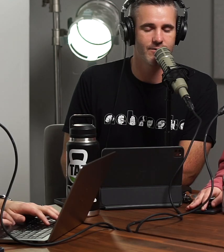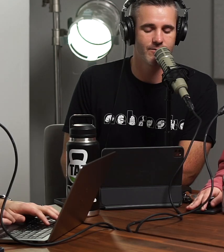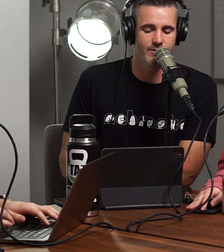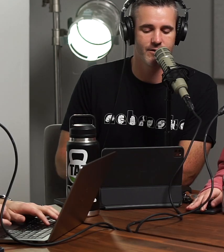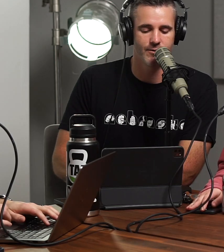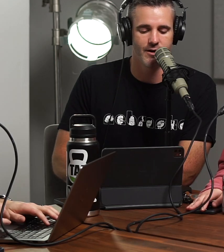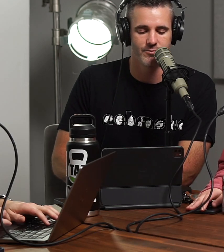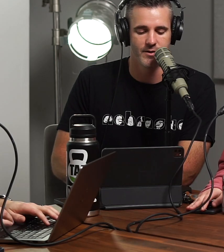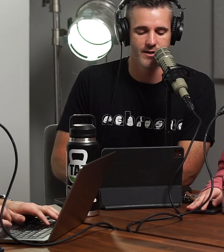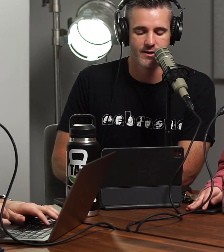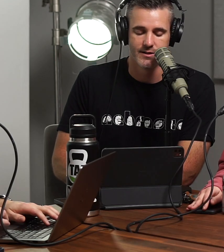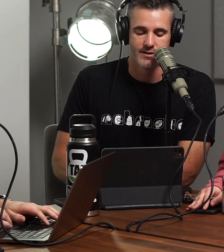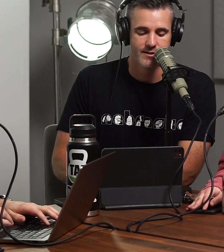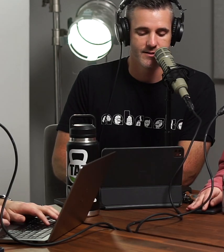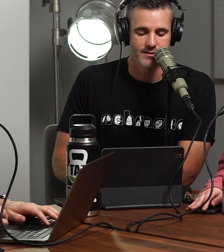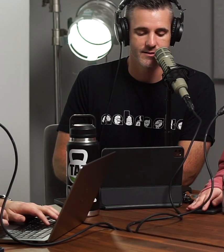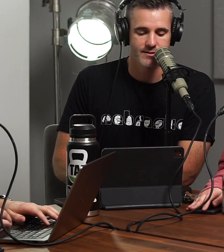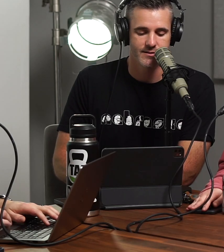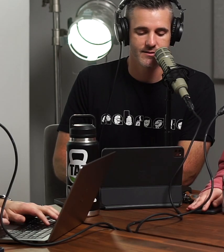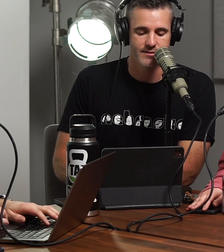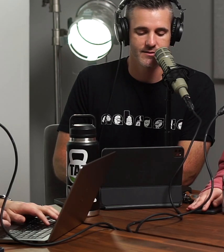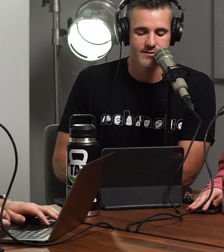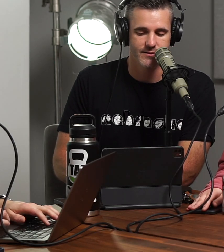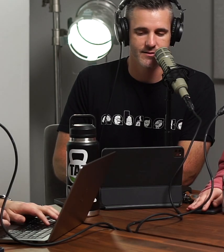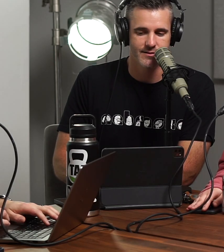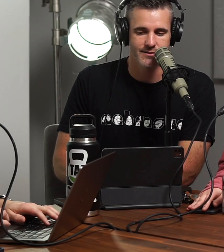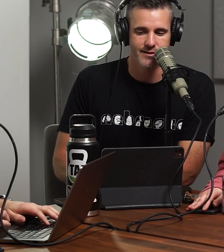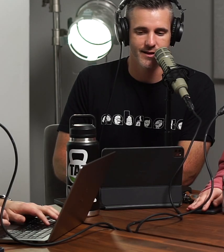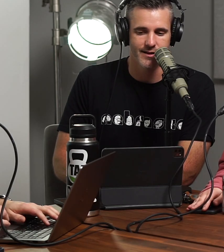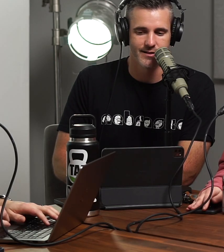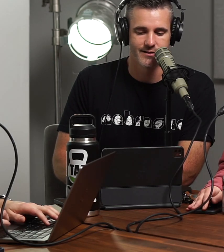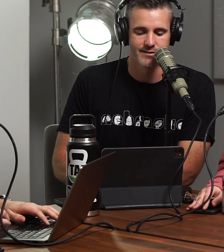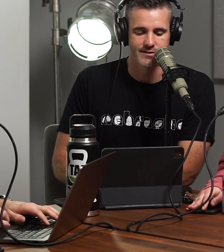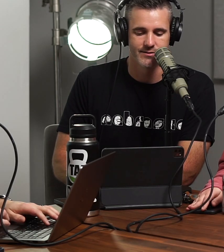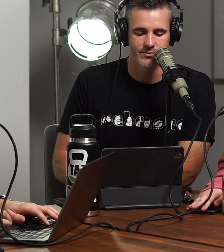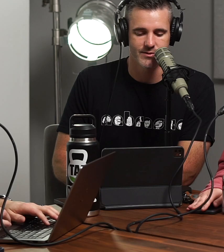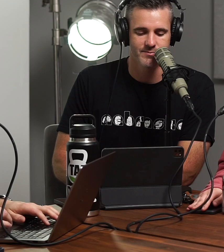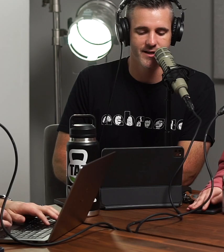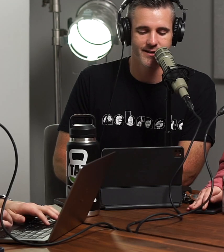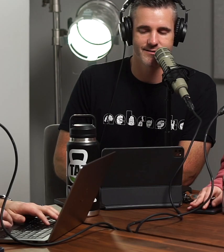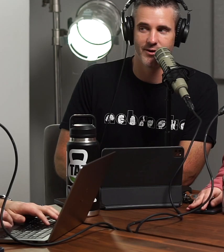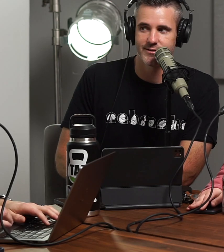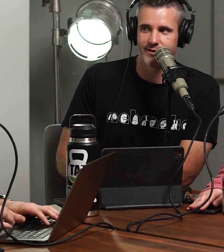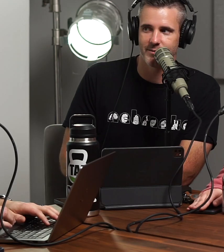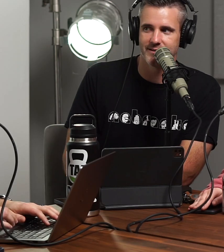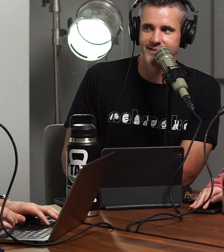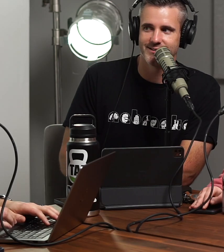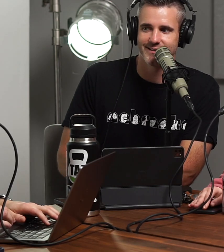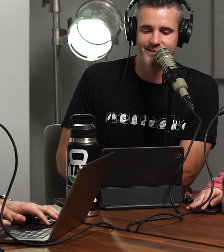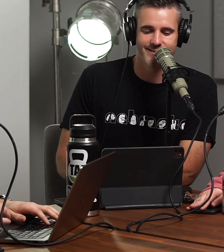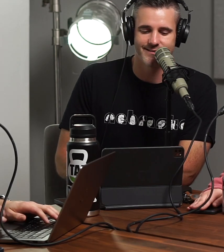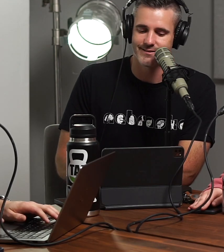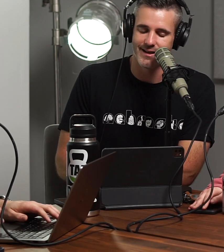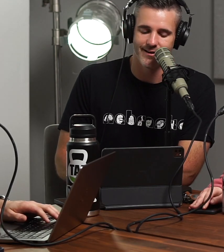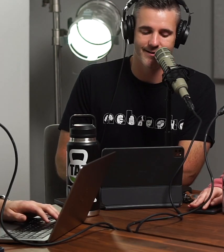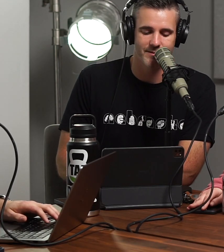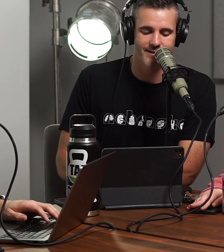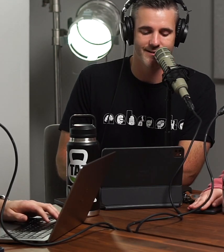really rough but ninja kid all right yeah once my kids know i talked about ninja kids they're gonna listen